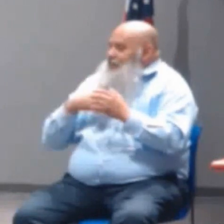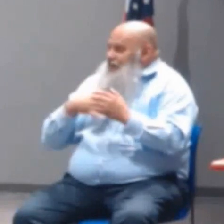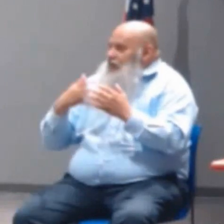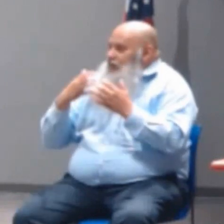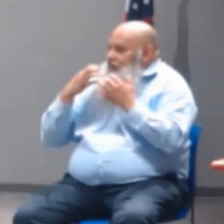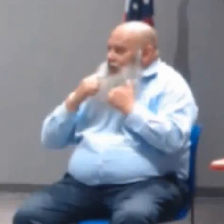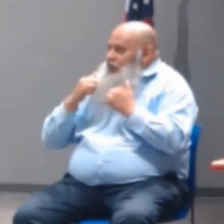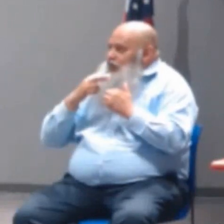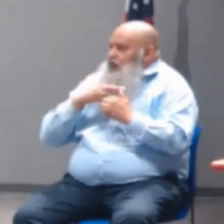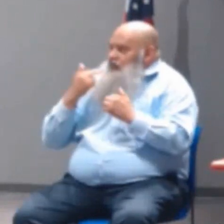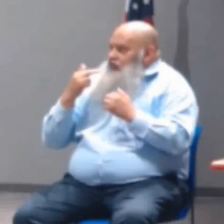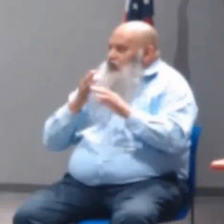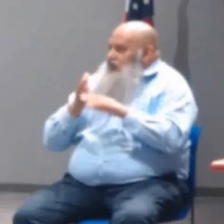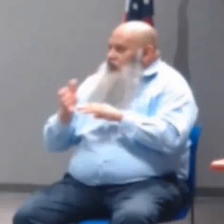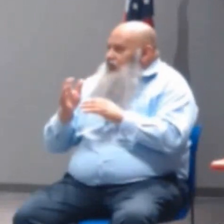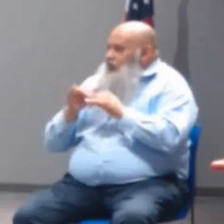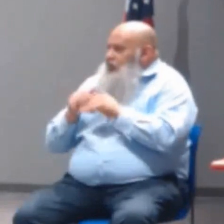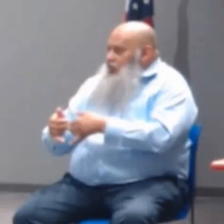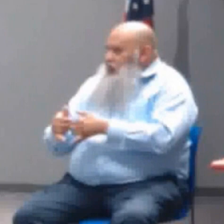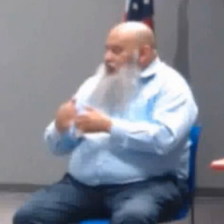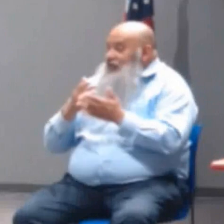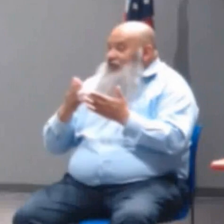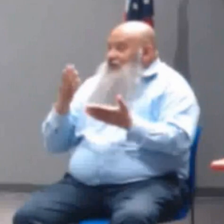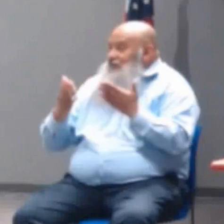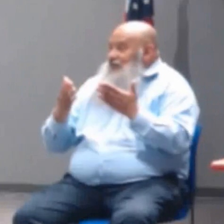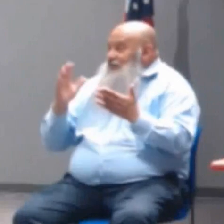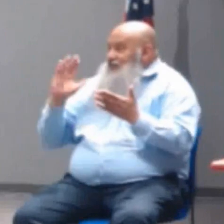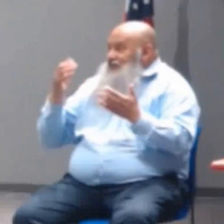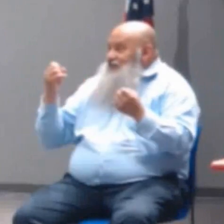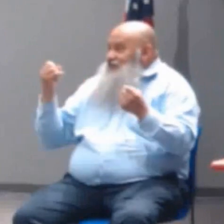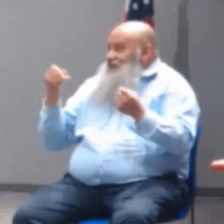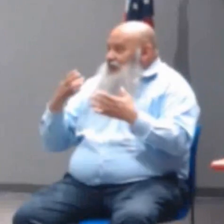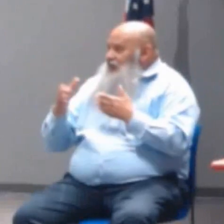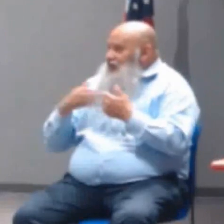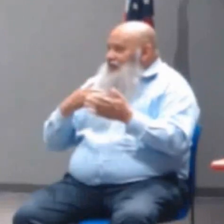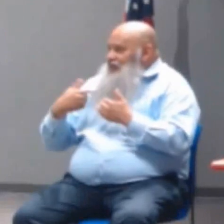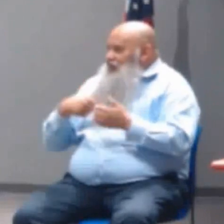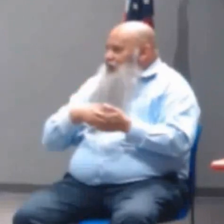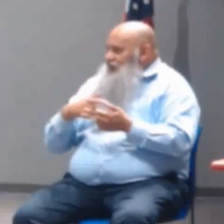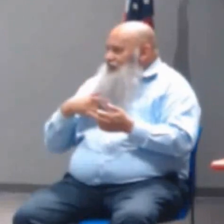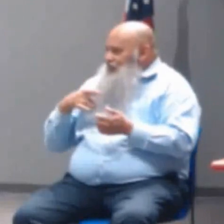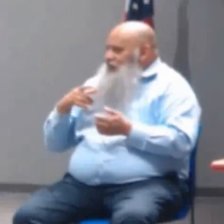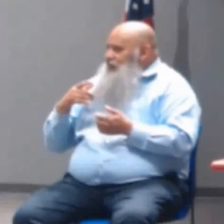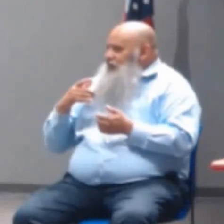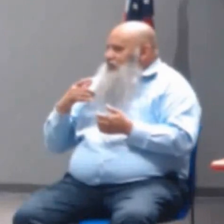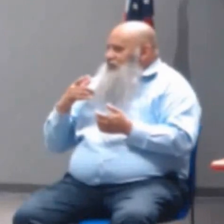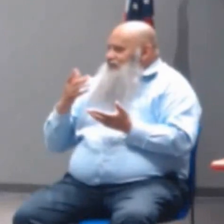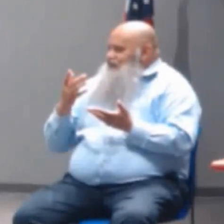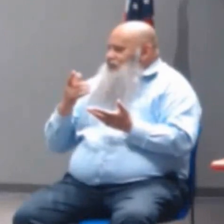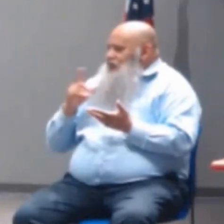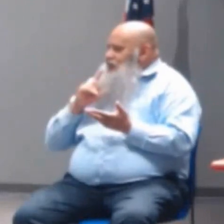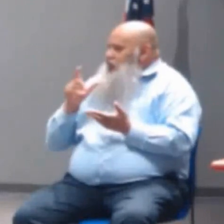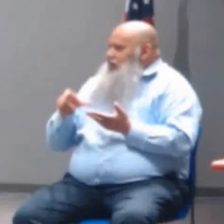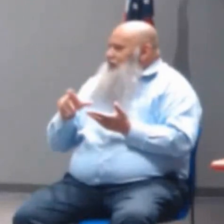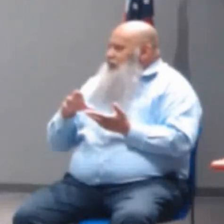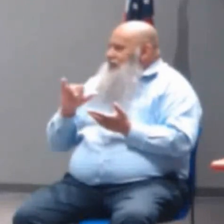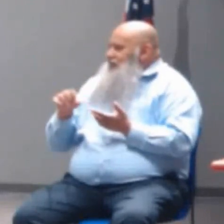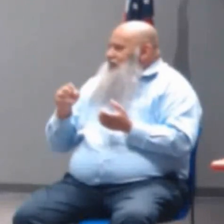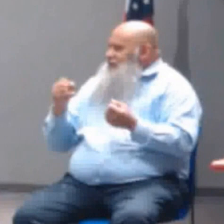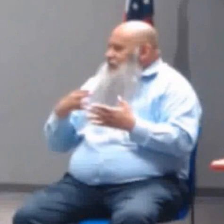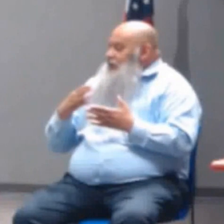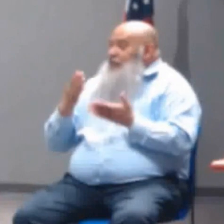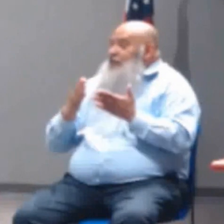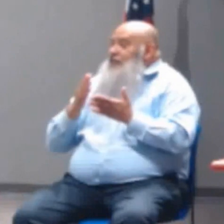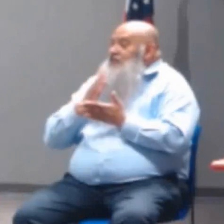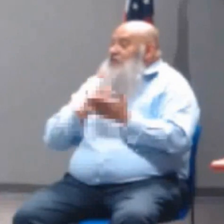So things can seem really, really scary, even though rationally we know maybe we shouldn't be that scared. There can be feelings of grief that we're